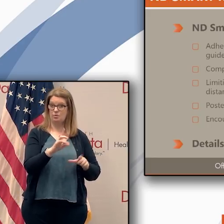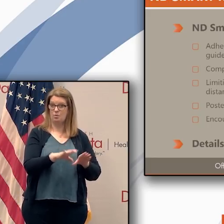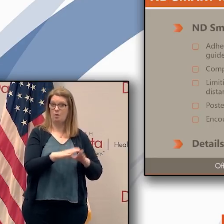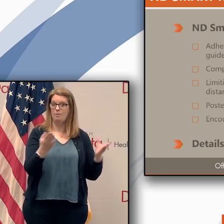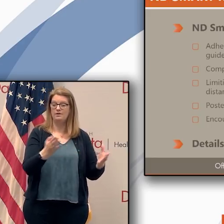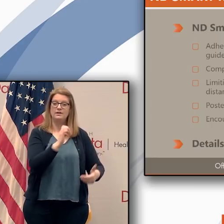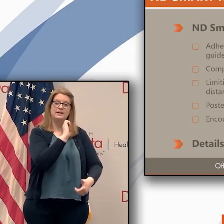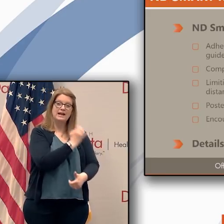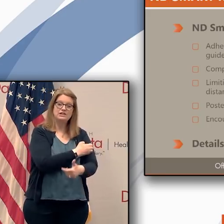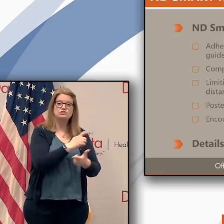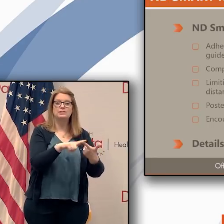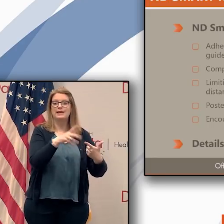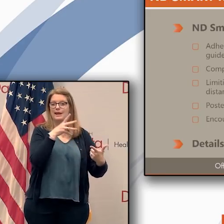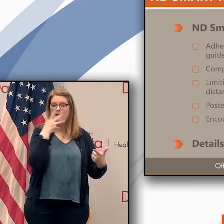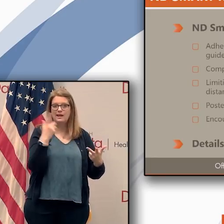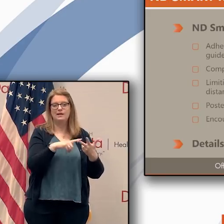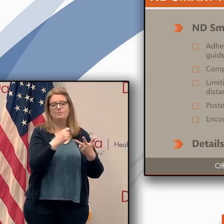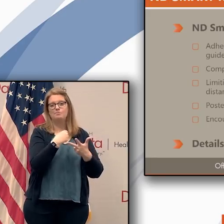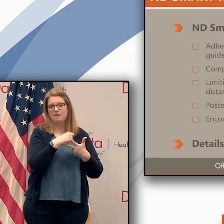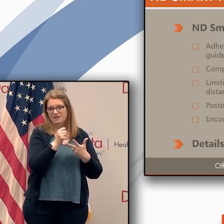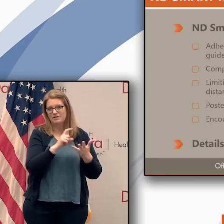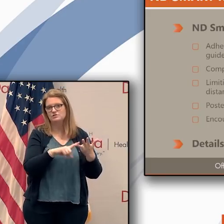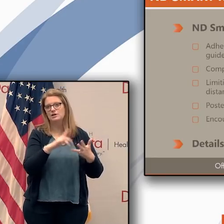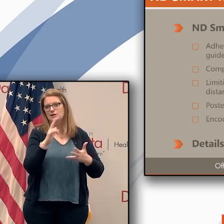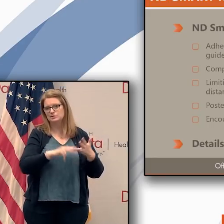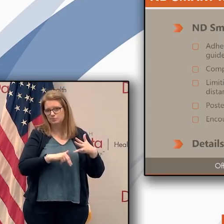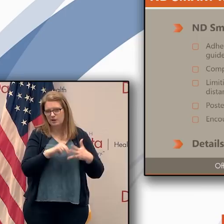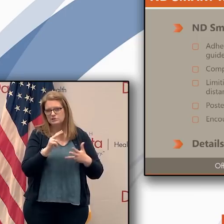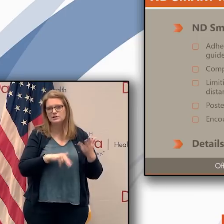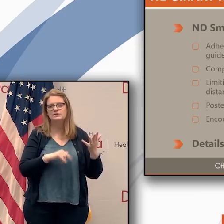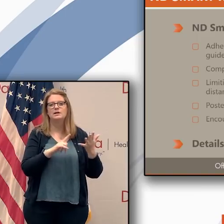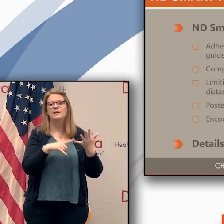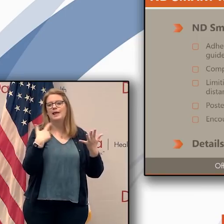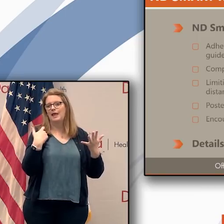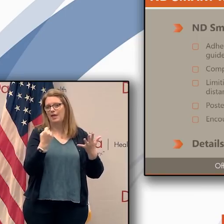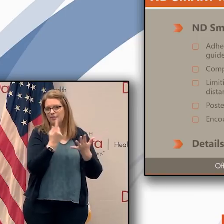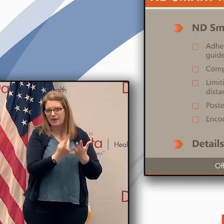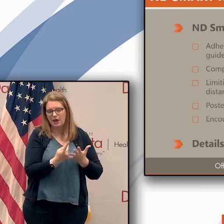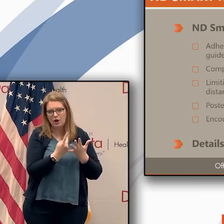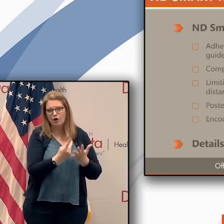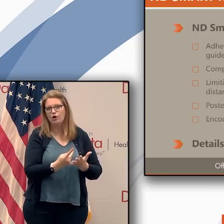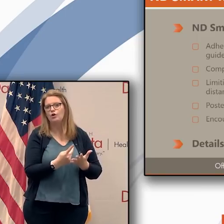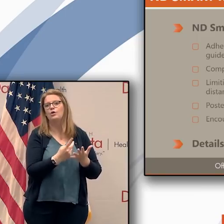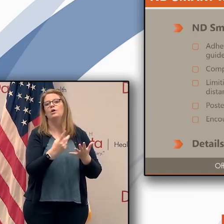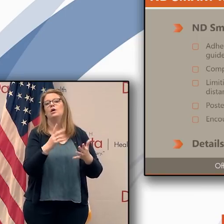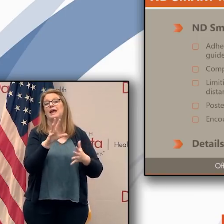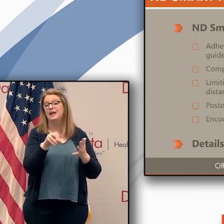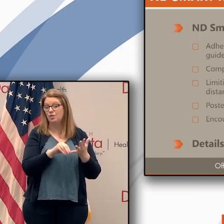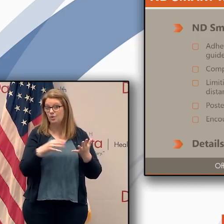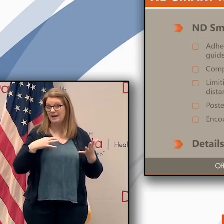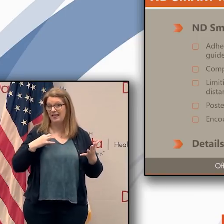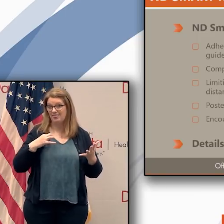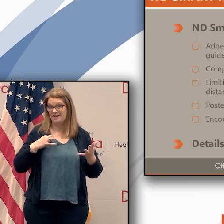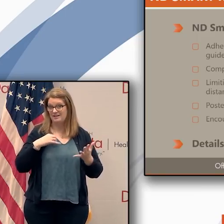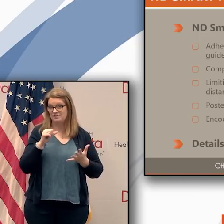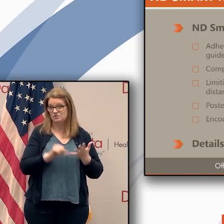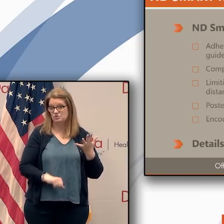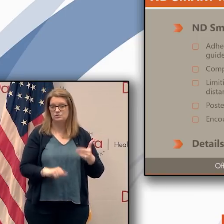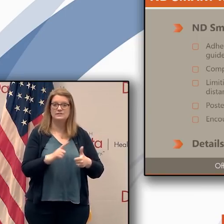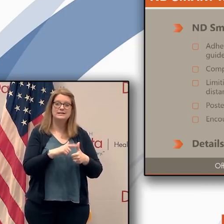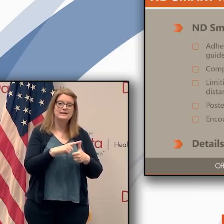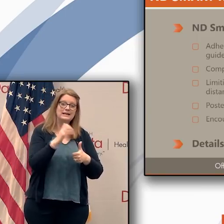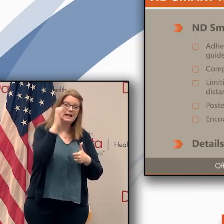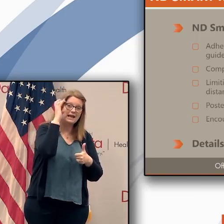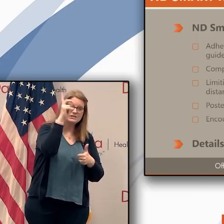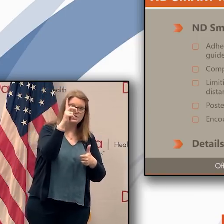of energy, all of agriculture, all of manufacturing, all of construction, all of healthcare, including elective surgery, all of